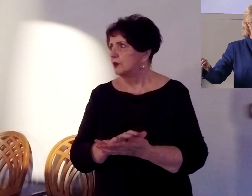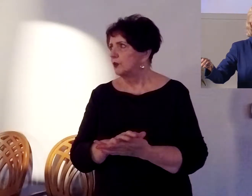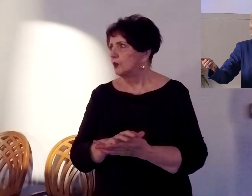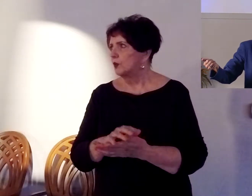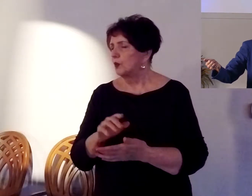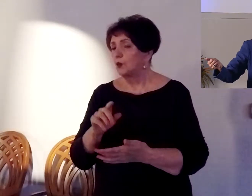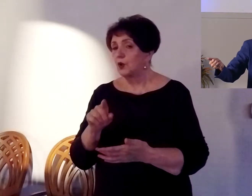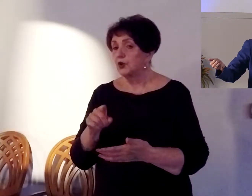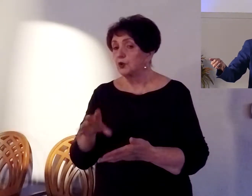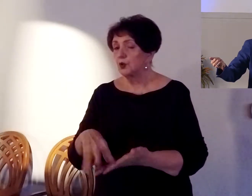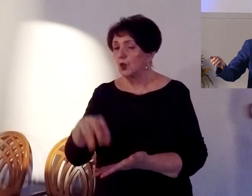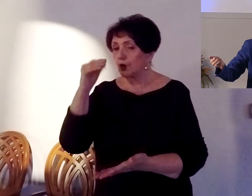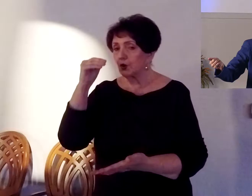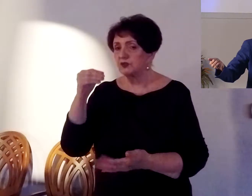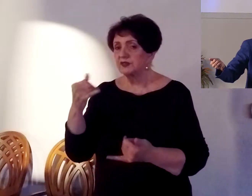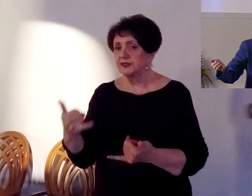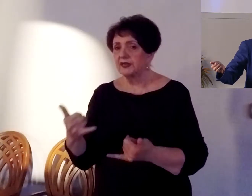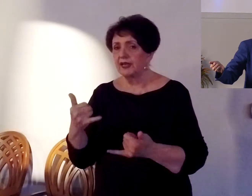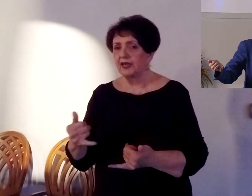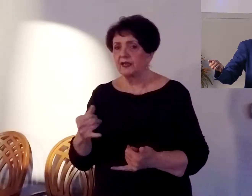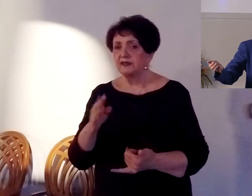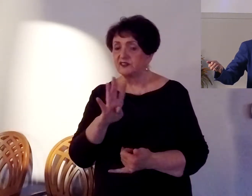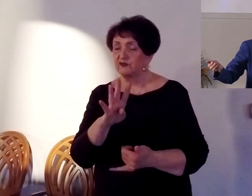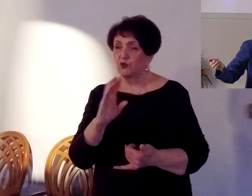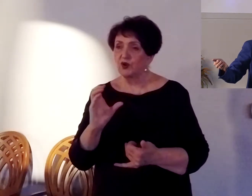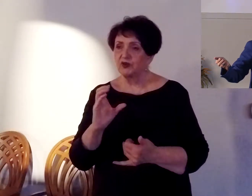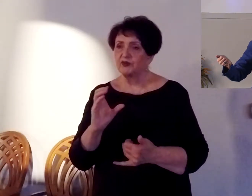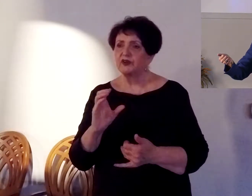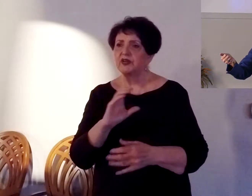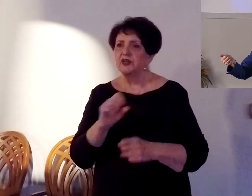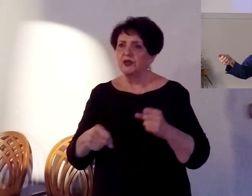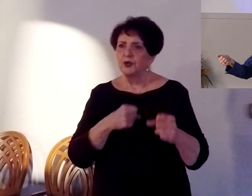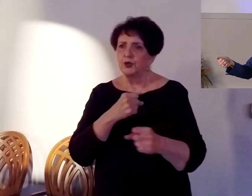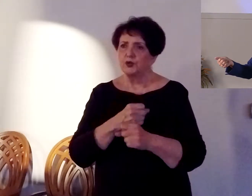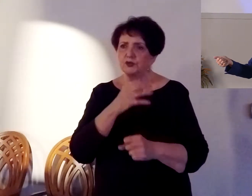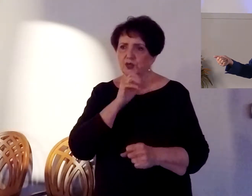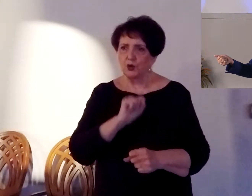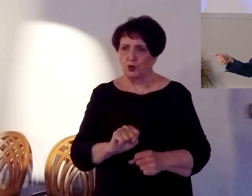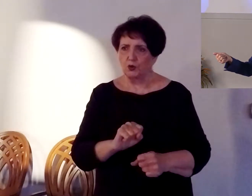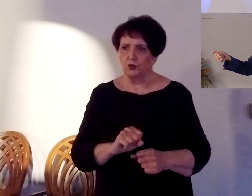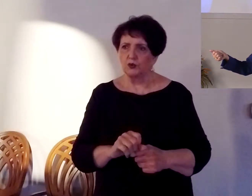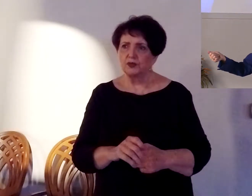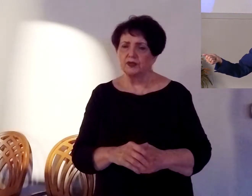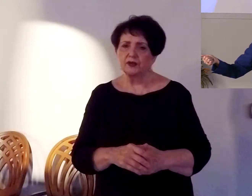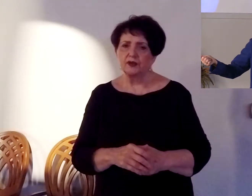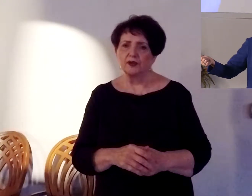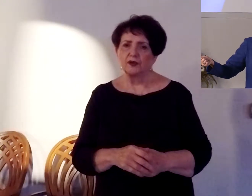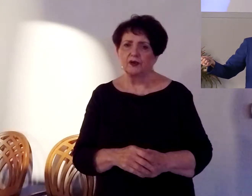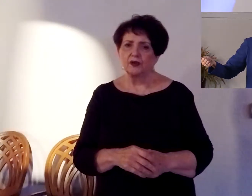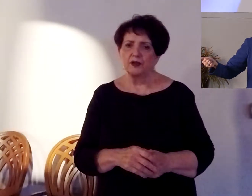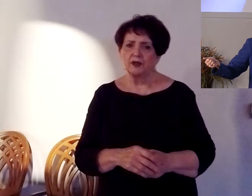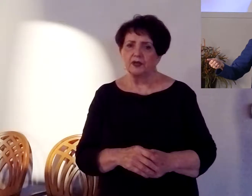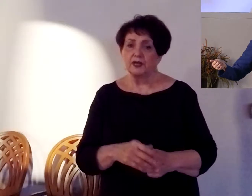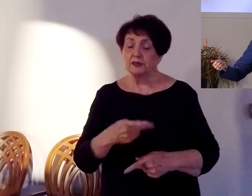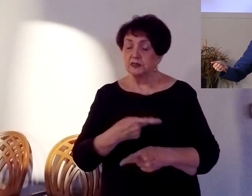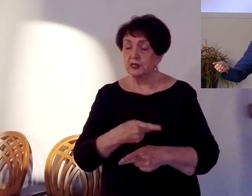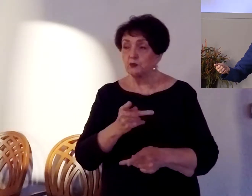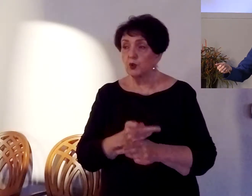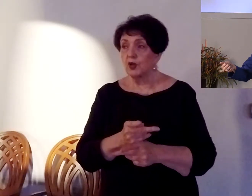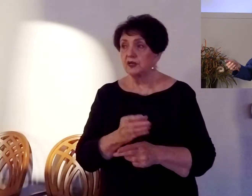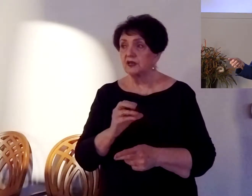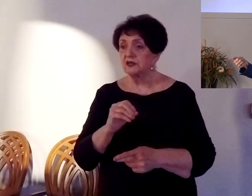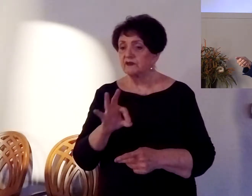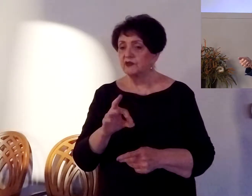today only is 400 years old. The version of Christianity that you learn today is only 400 years old. It's the product of